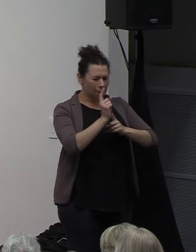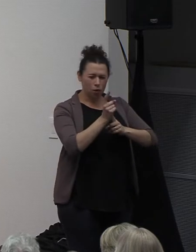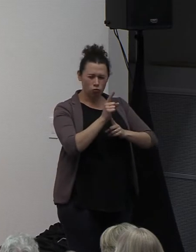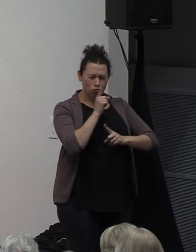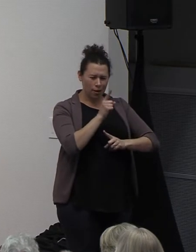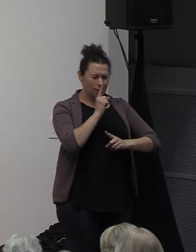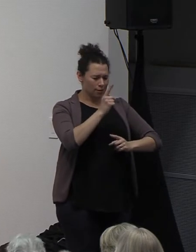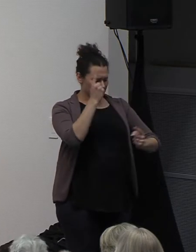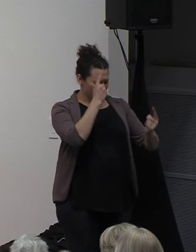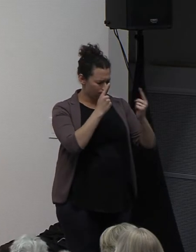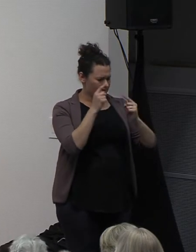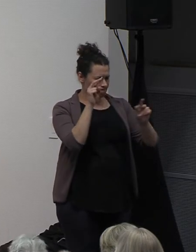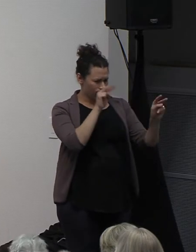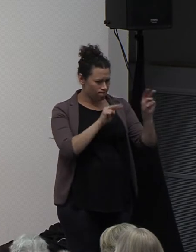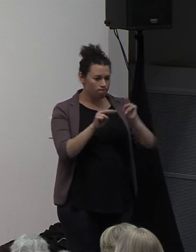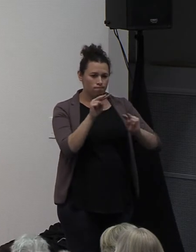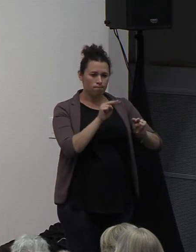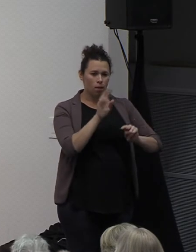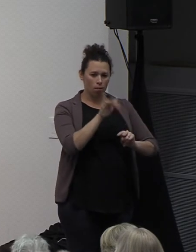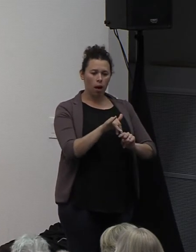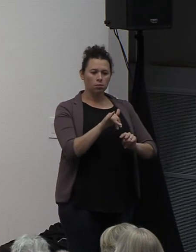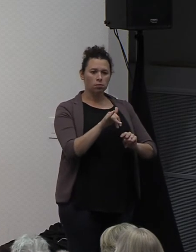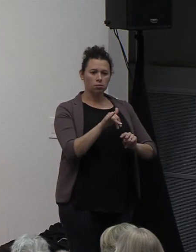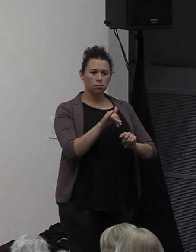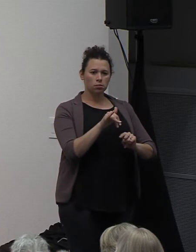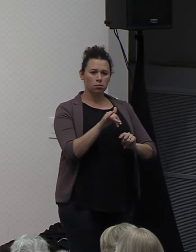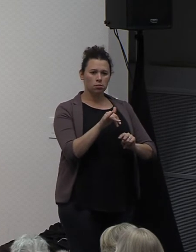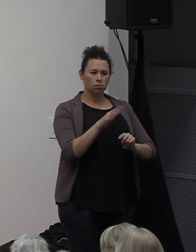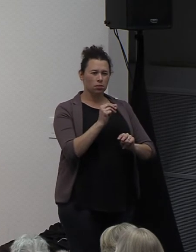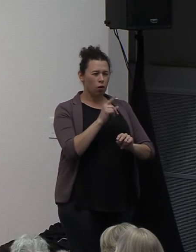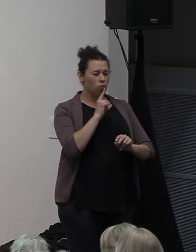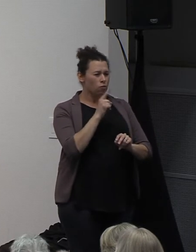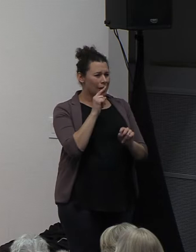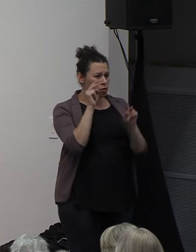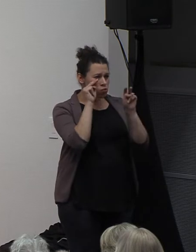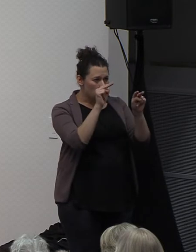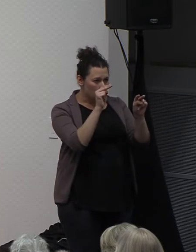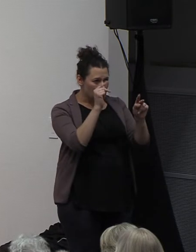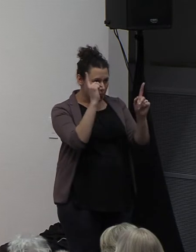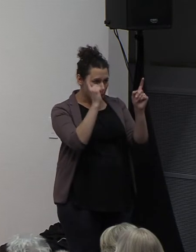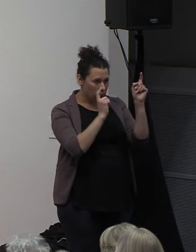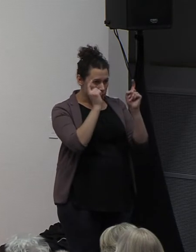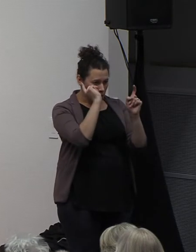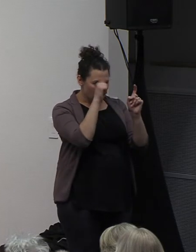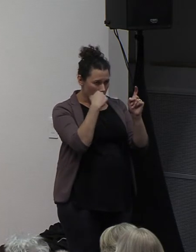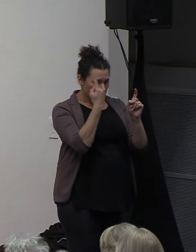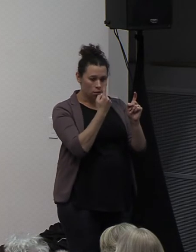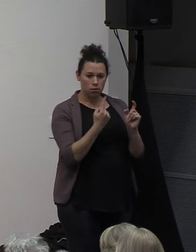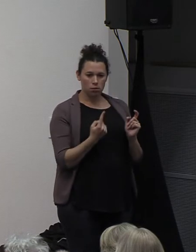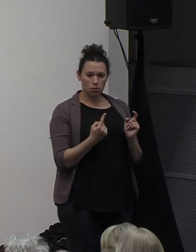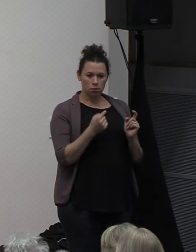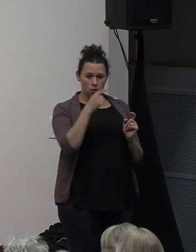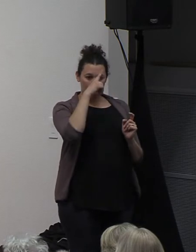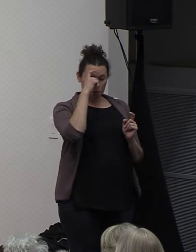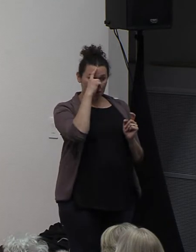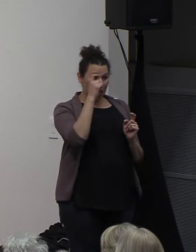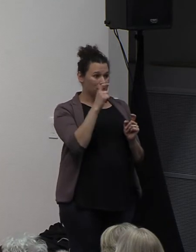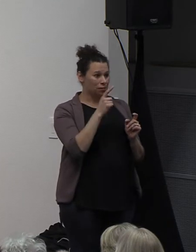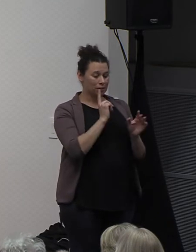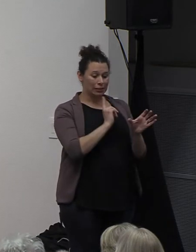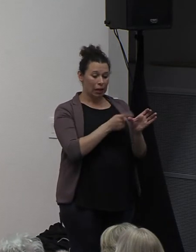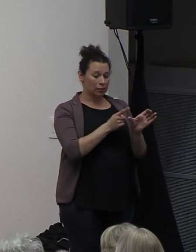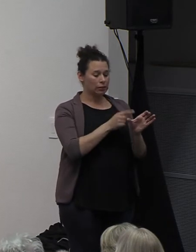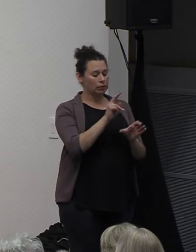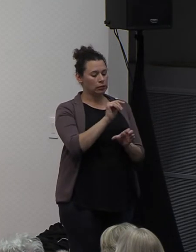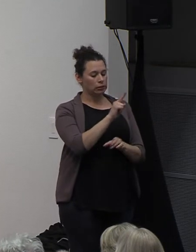the strength and resilience they depict in their subjects' faces. The scope of the Nazi persecution of Jews can be